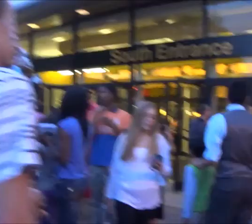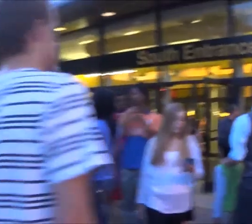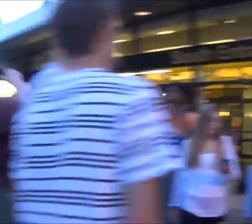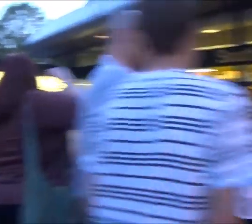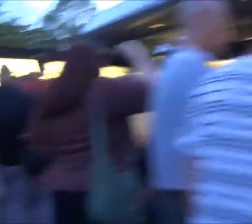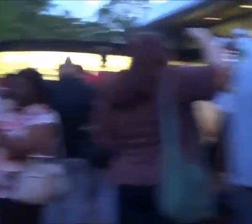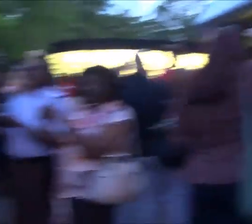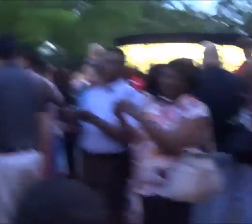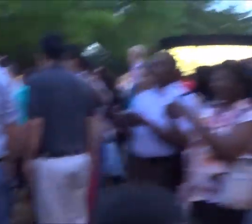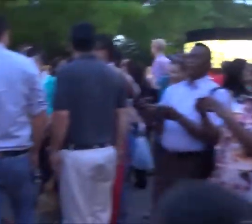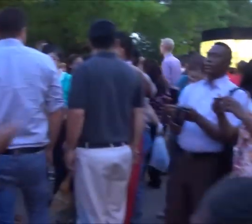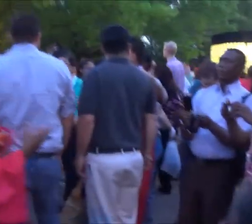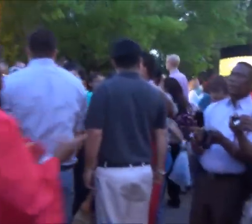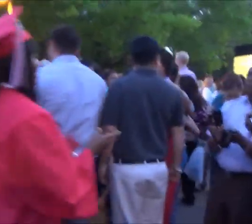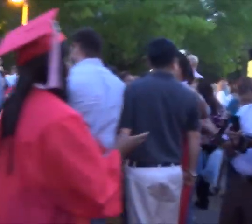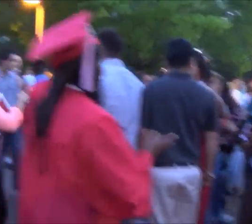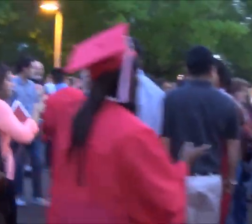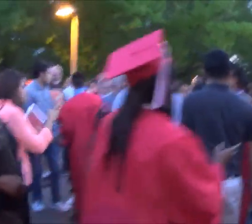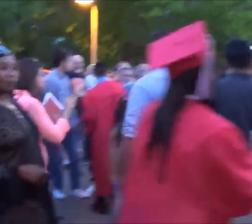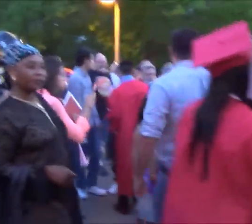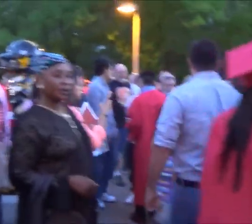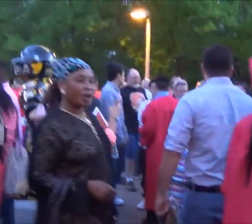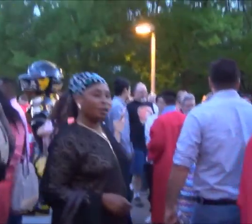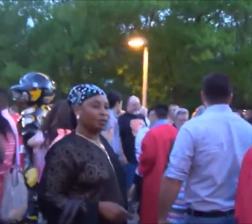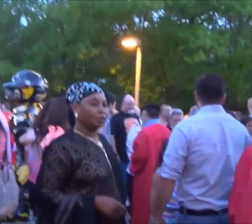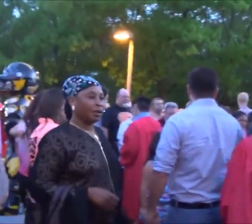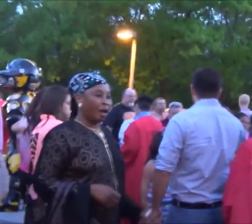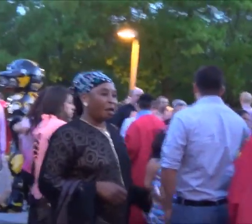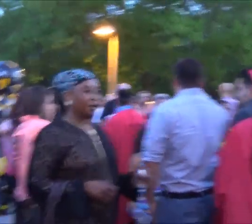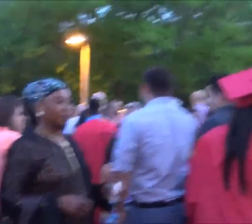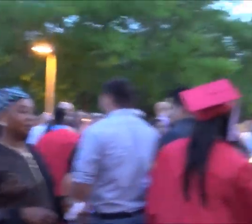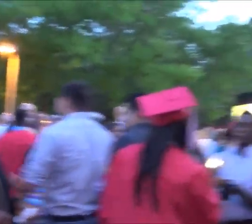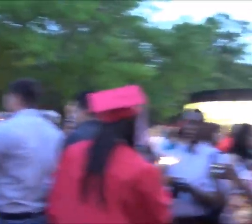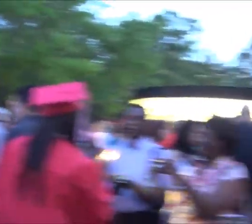So, wait, are you guys gonna eat at a restaurant again?